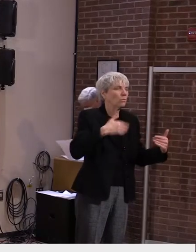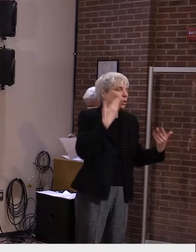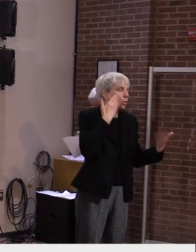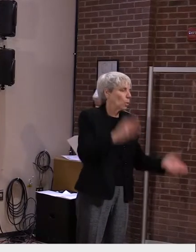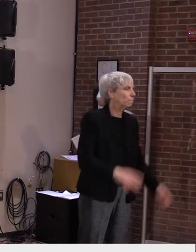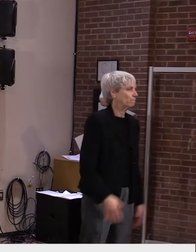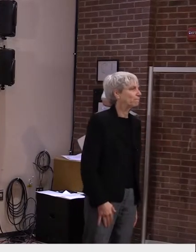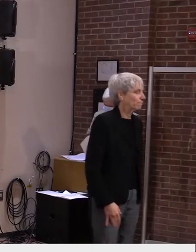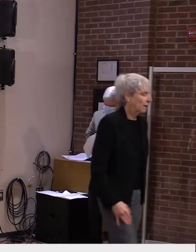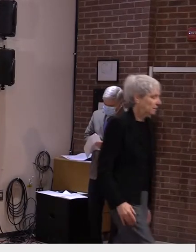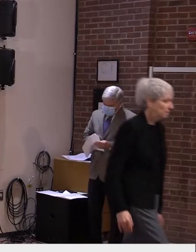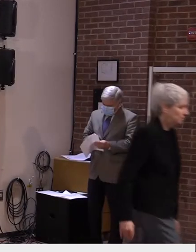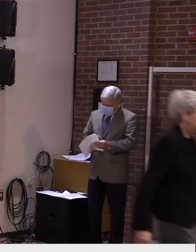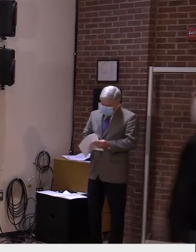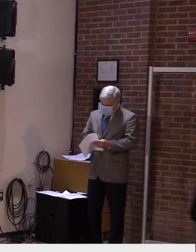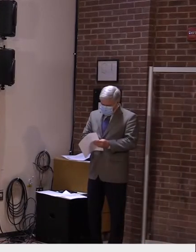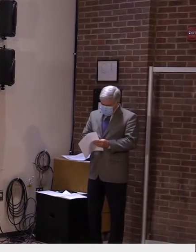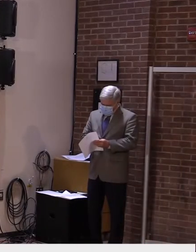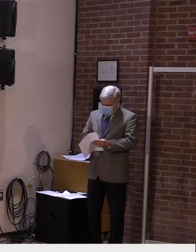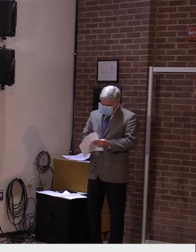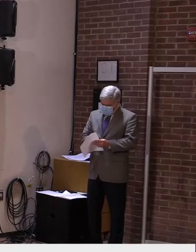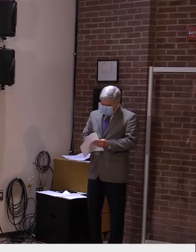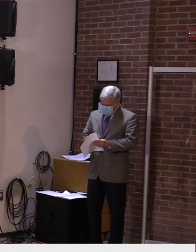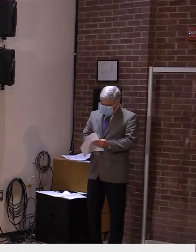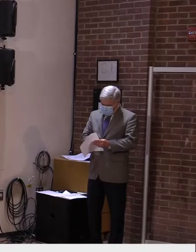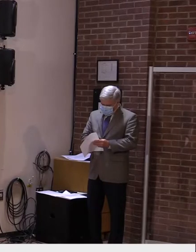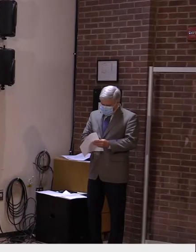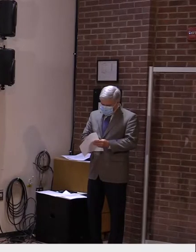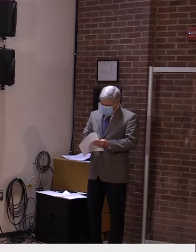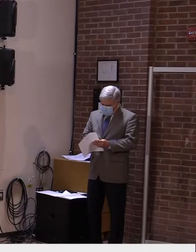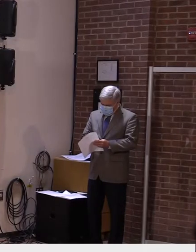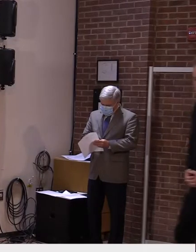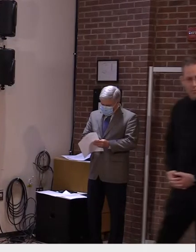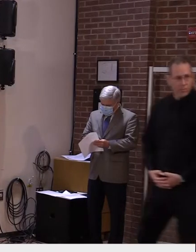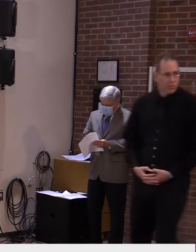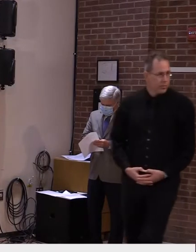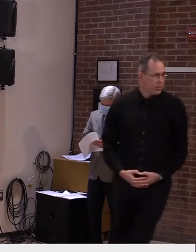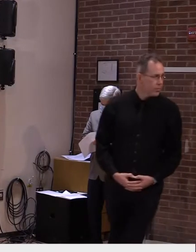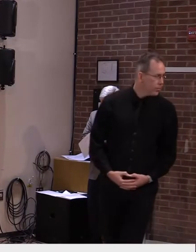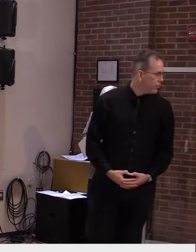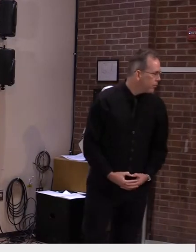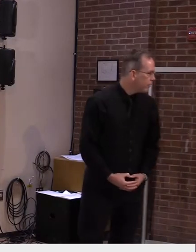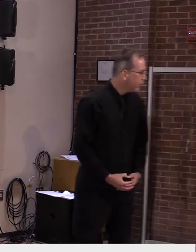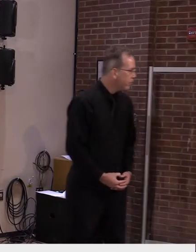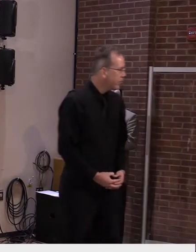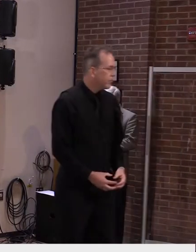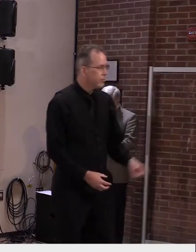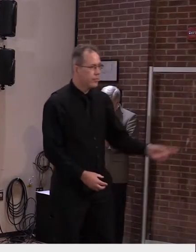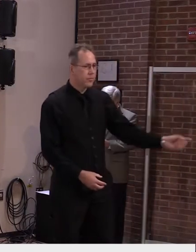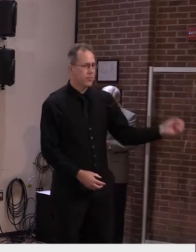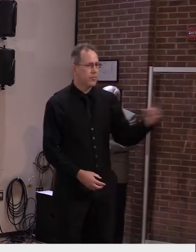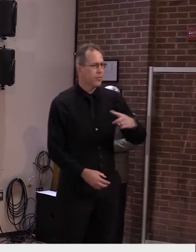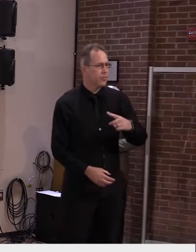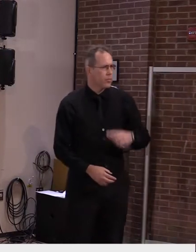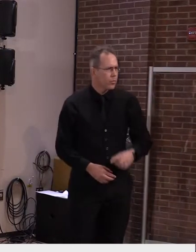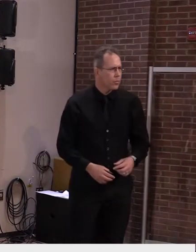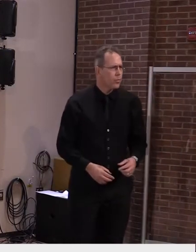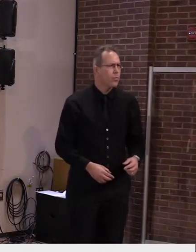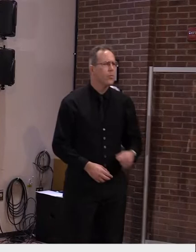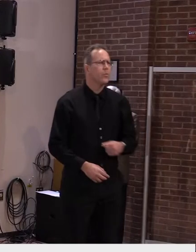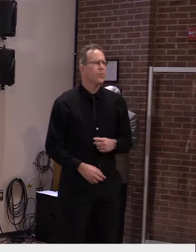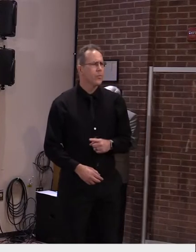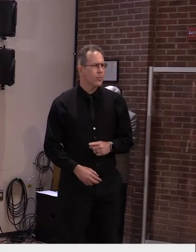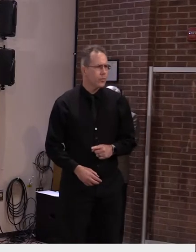more. Dr. Levine, I have one last question about global health equity. I know we've talked about this in the past,